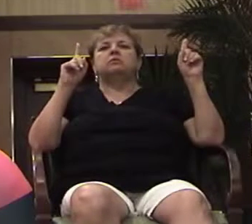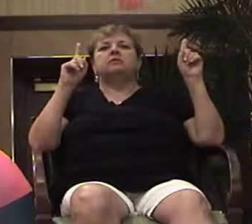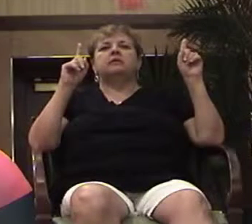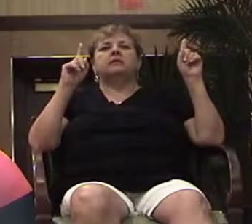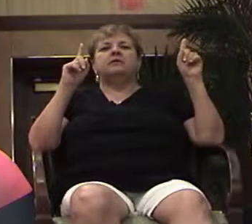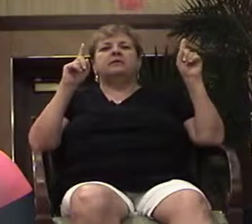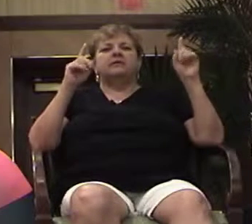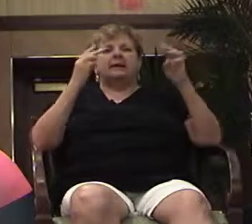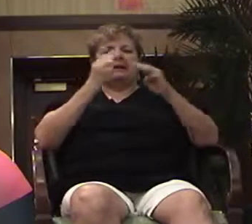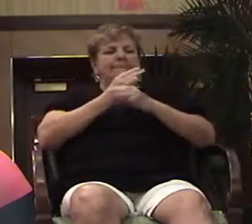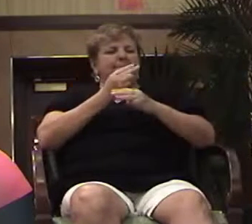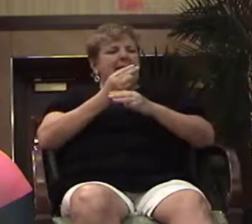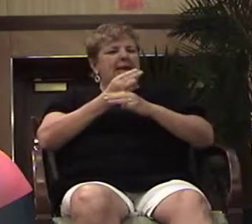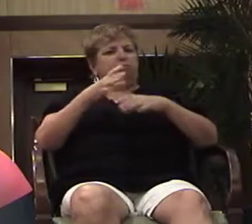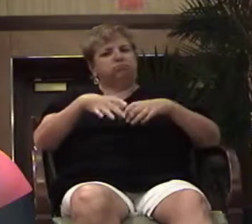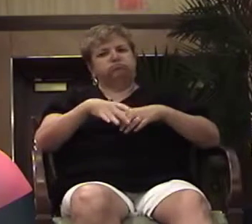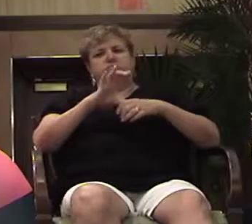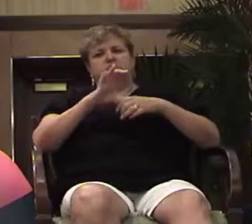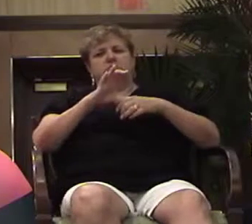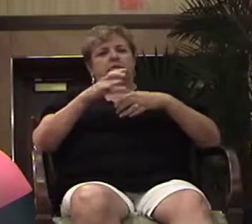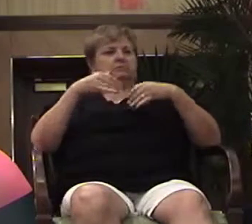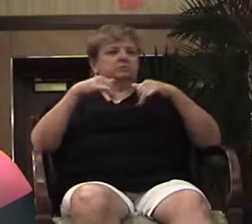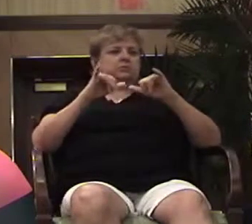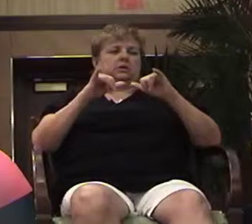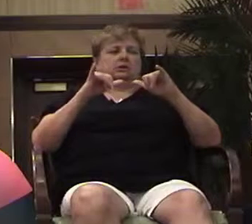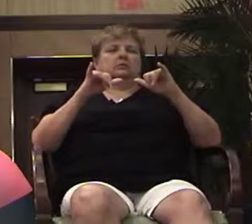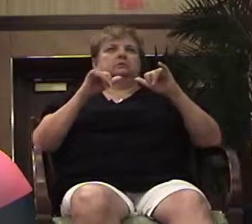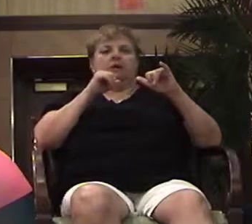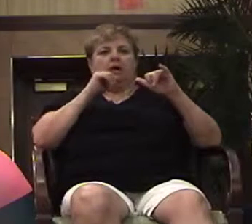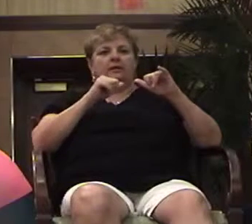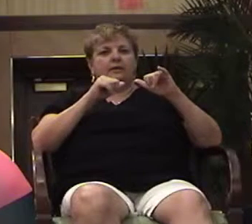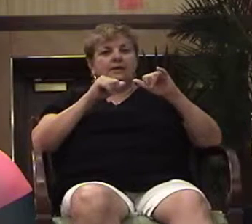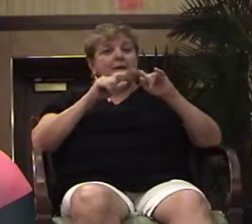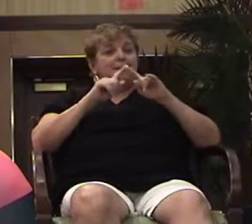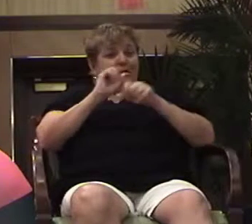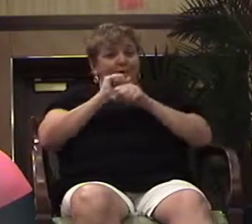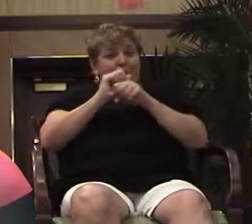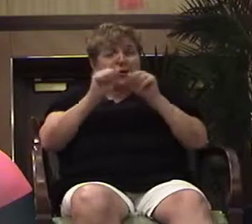math. Still I'm not, although I was a bookkeeper for years.